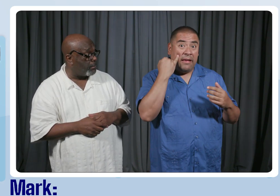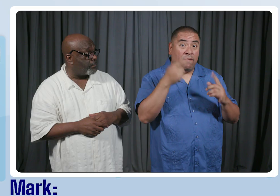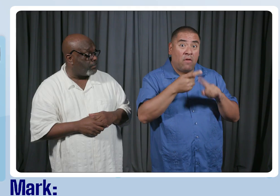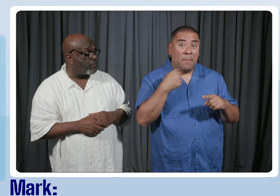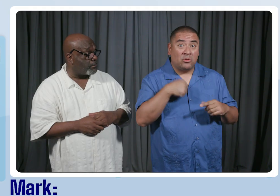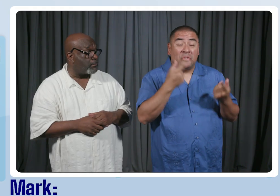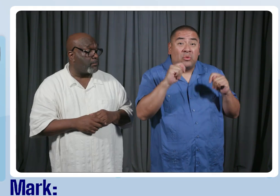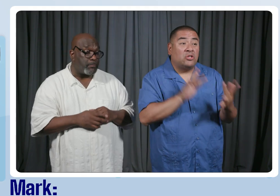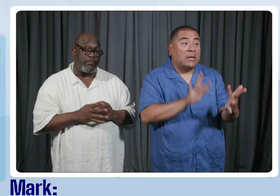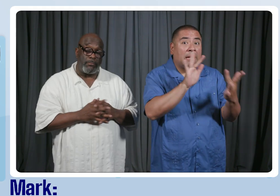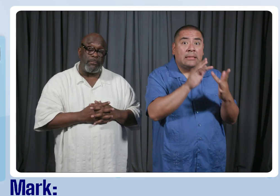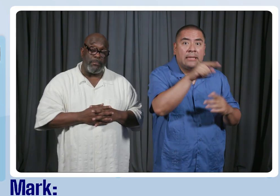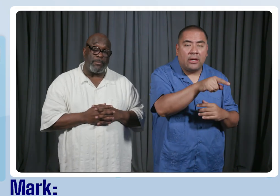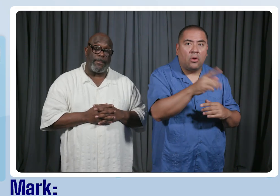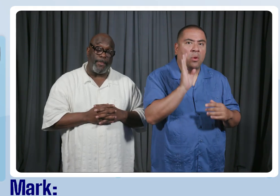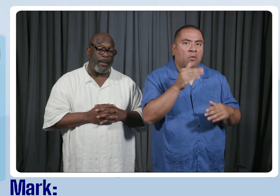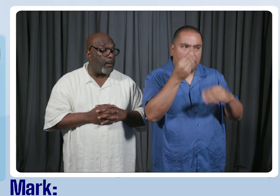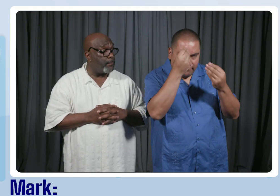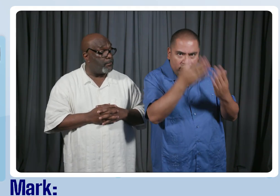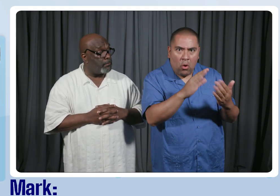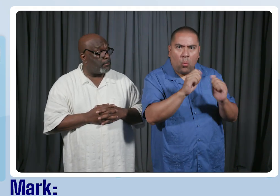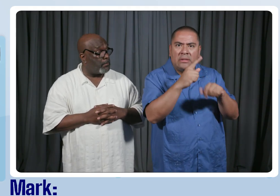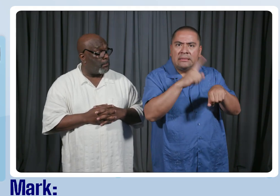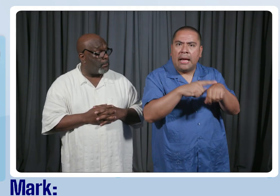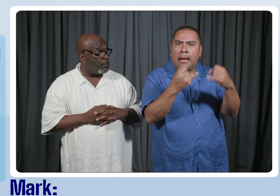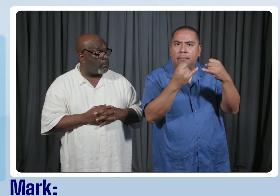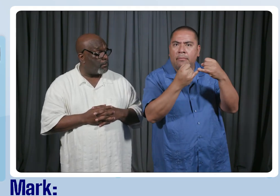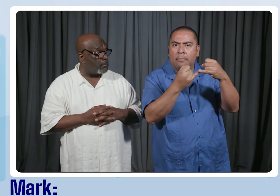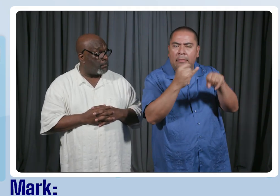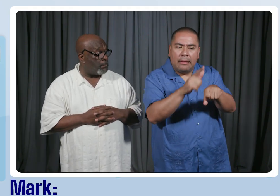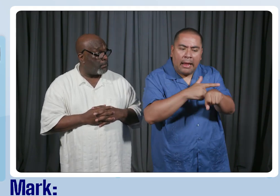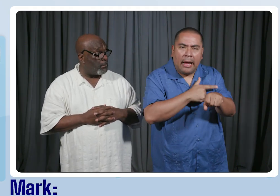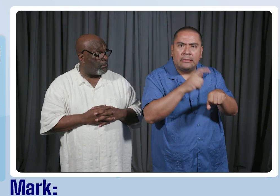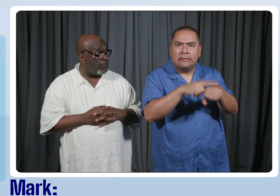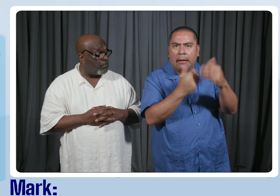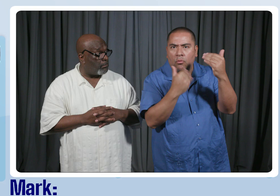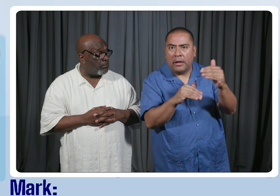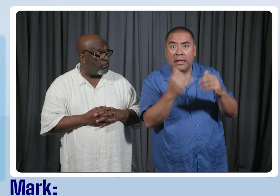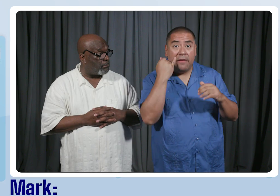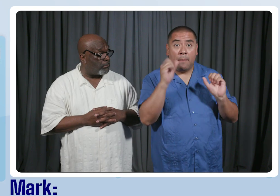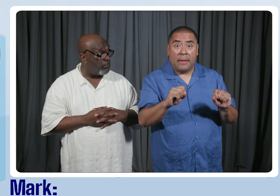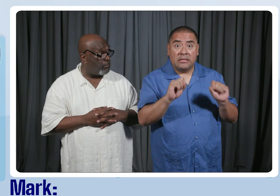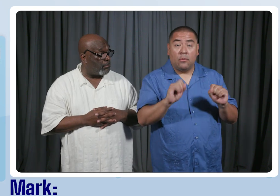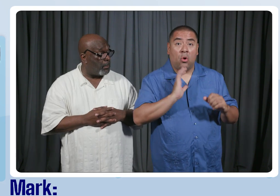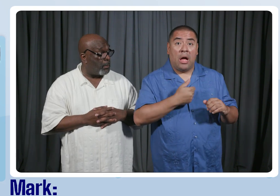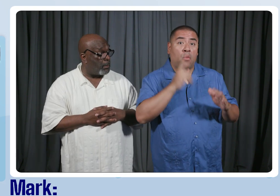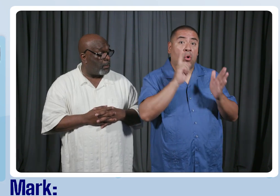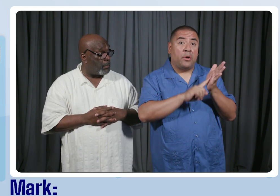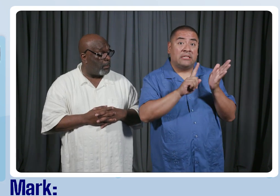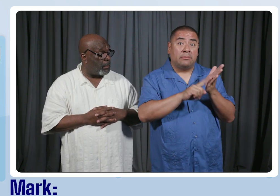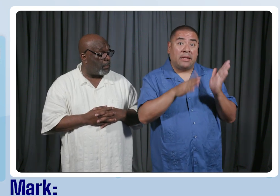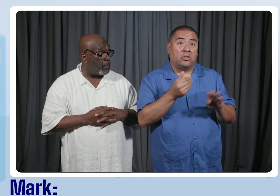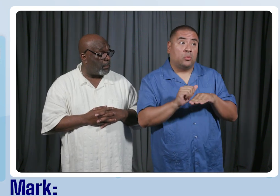hear what time frame that wait list has. We are going to get back to you. If possible, we're going to pre-send out our inspectors. We're going to